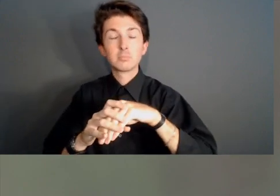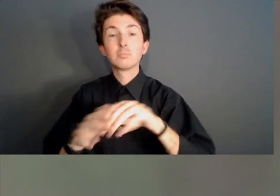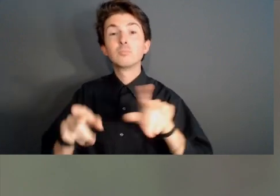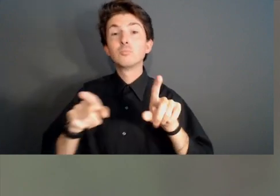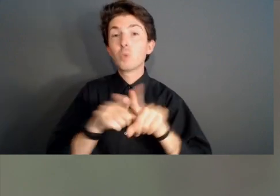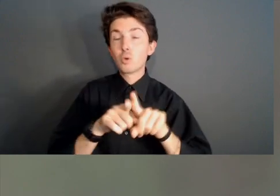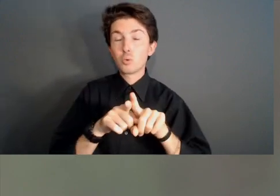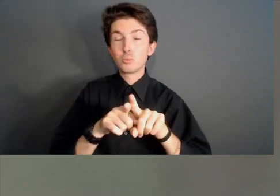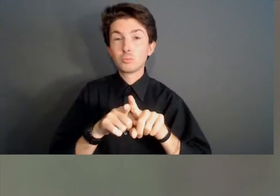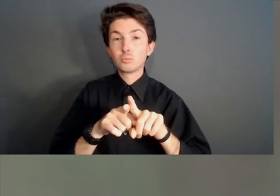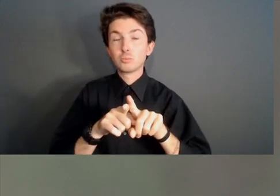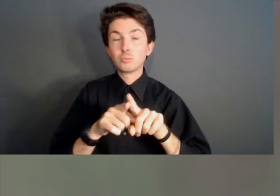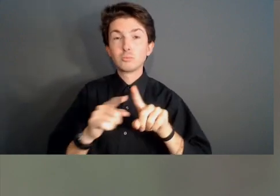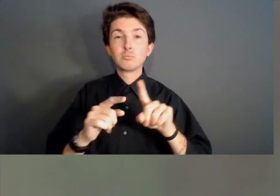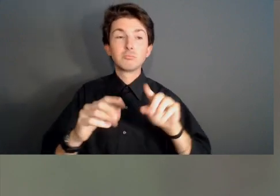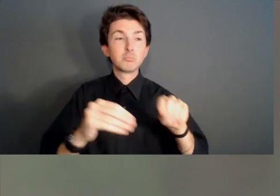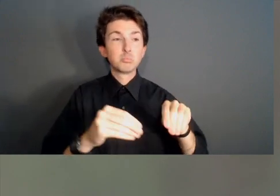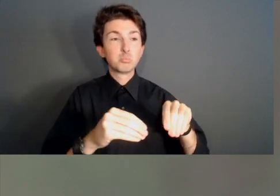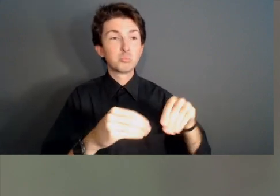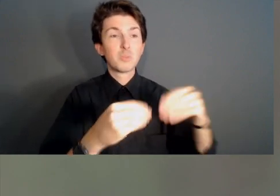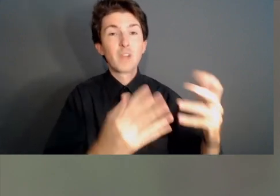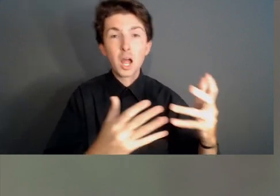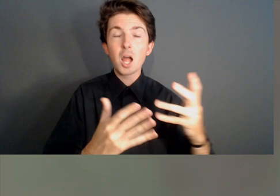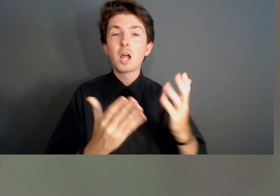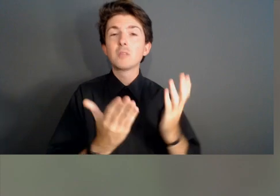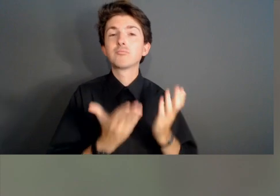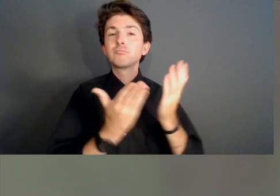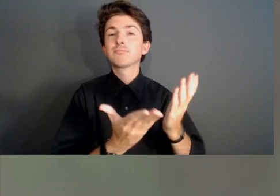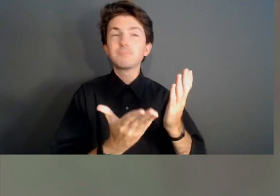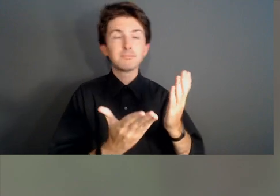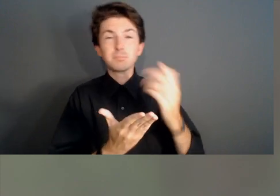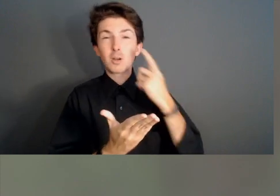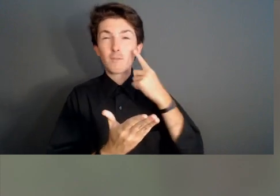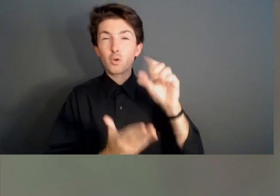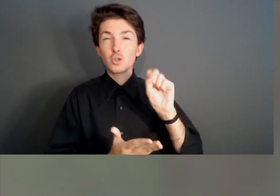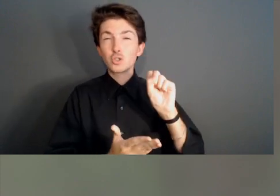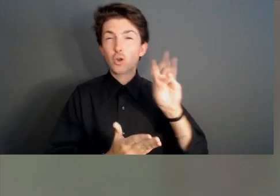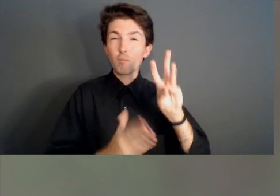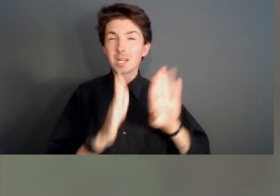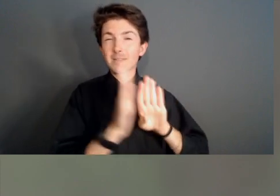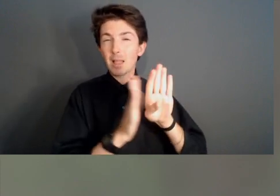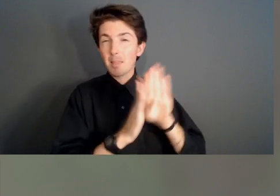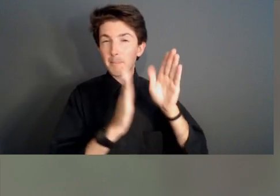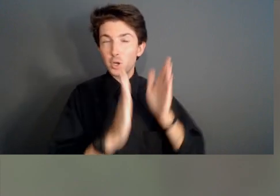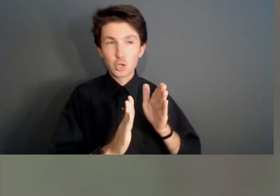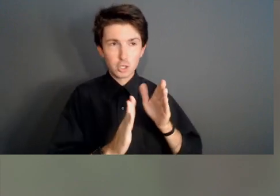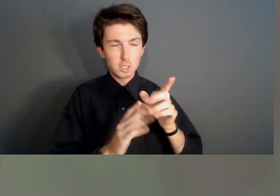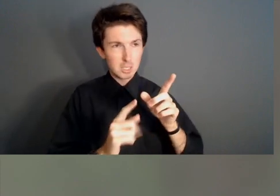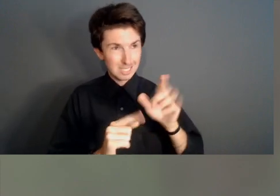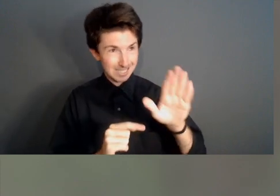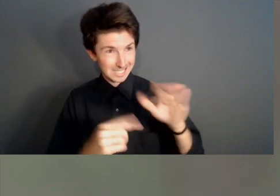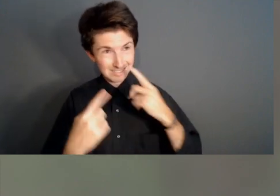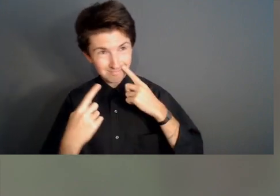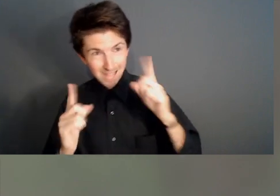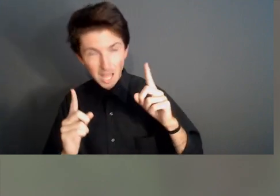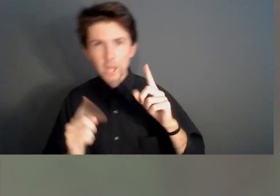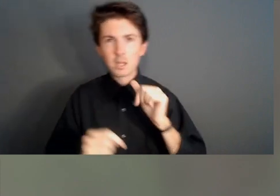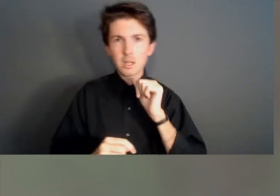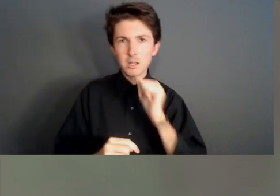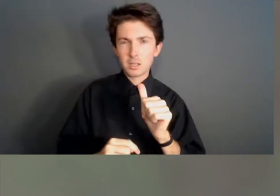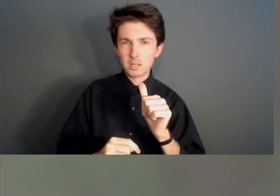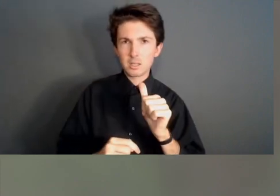give recommendations to software developers as to how accessible or inaccessible their softwares and applications truly